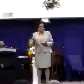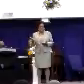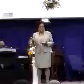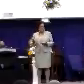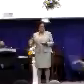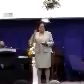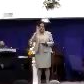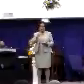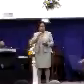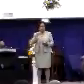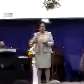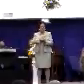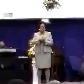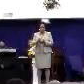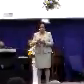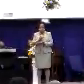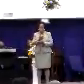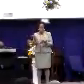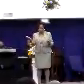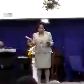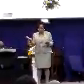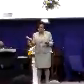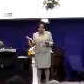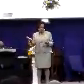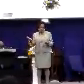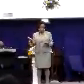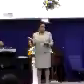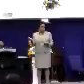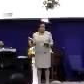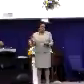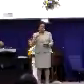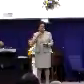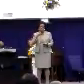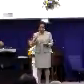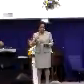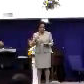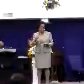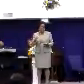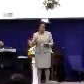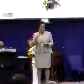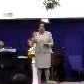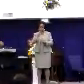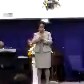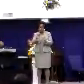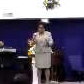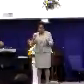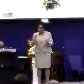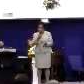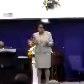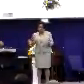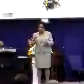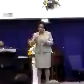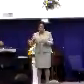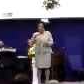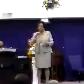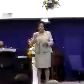I'm gonna bring it in. Listen, God is not gonna sanctify you. Amen. He's not. Yeah, He'll save you, but He won't sanctify